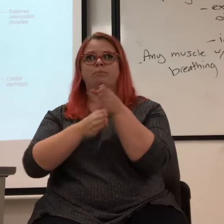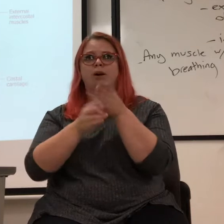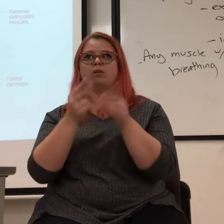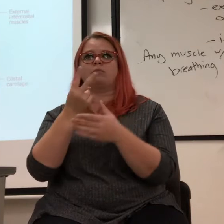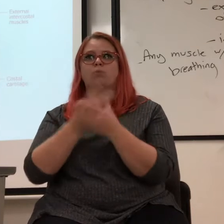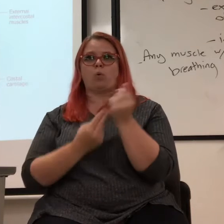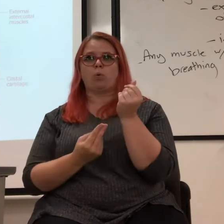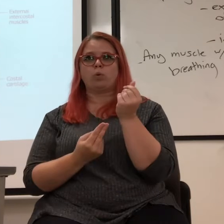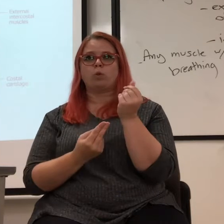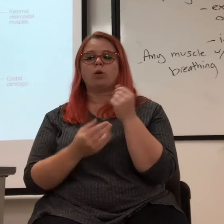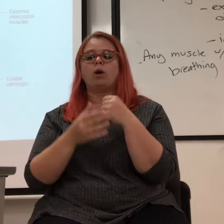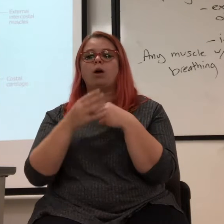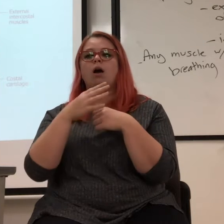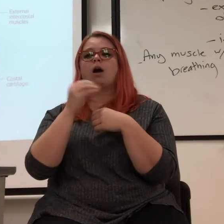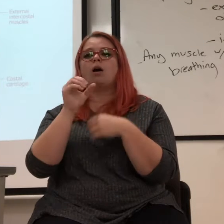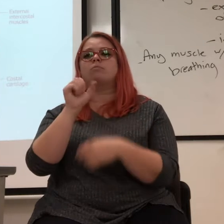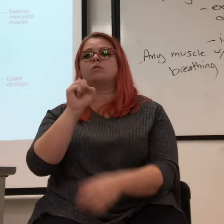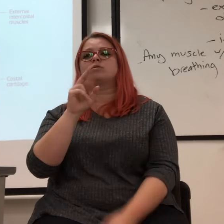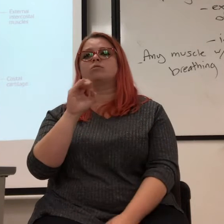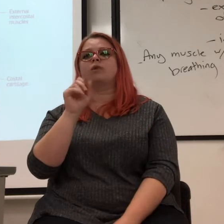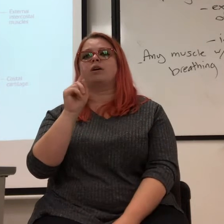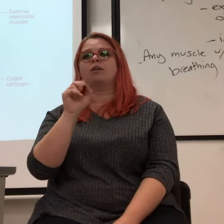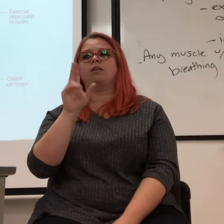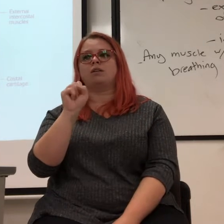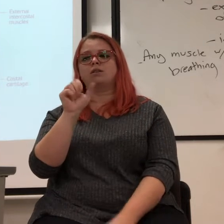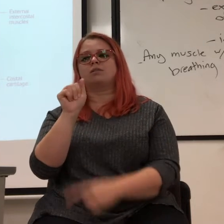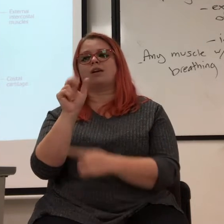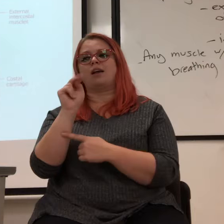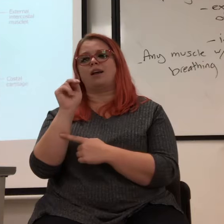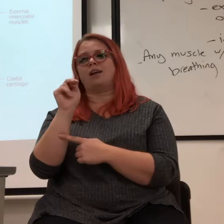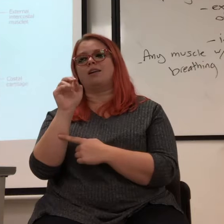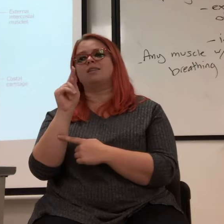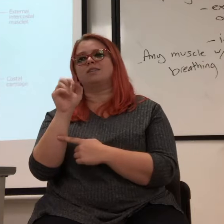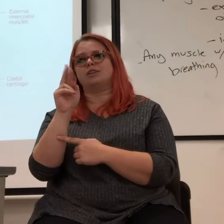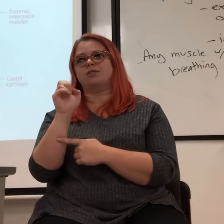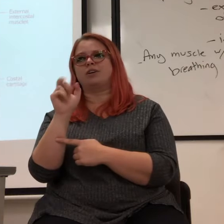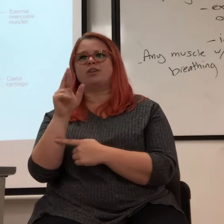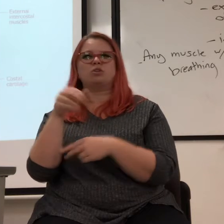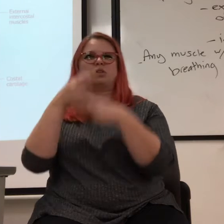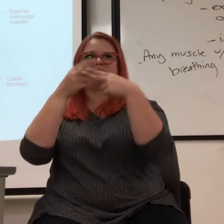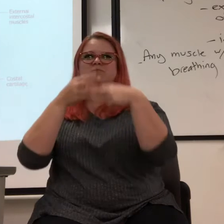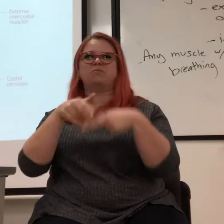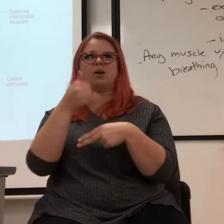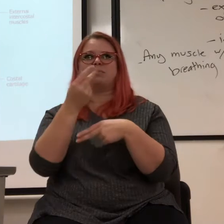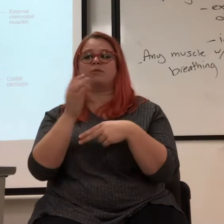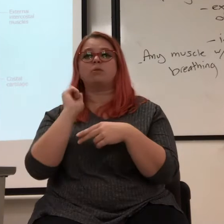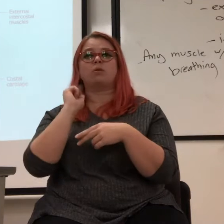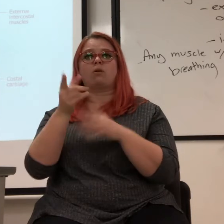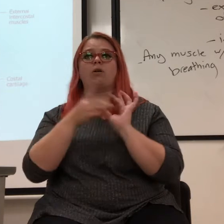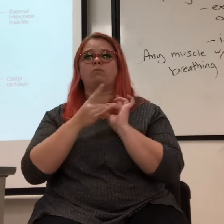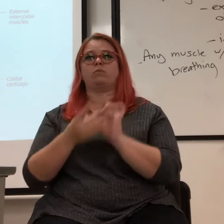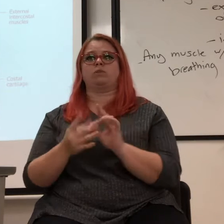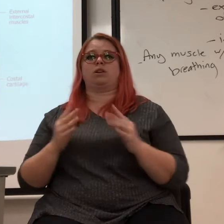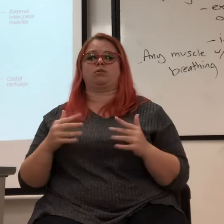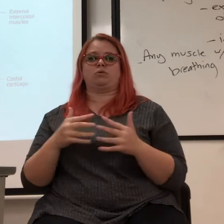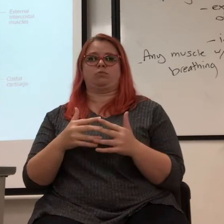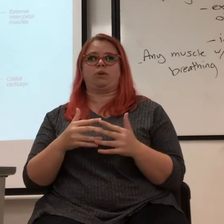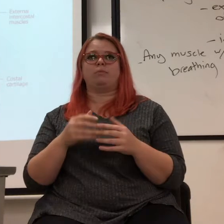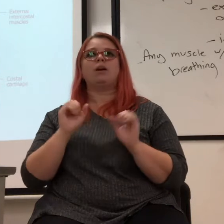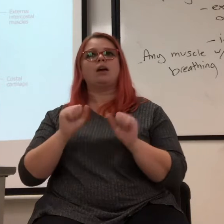Pec major and minor. The serratus anterior, just to name a few. They all have attachments to rib and can potentially help you breathe.